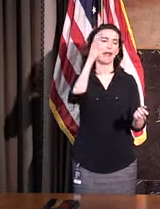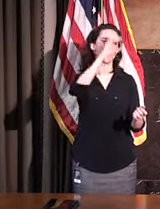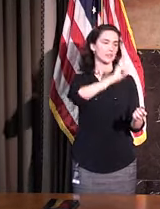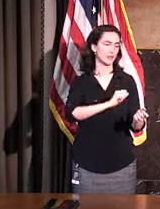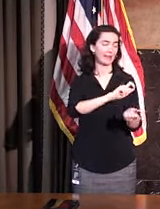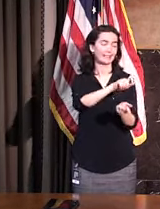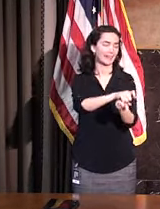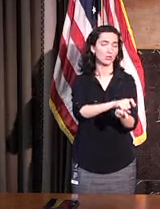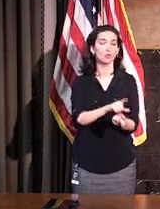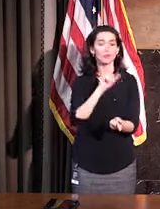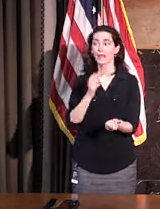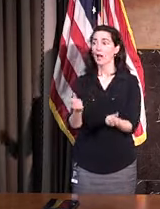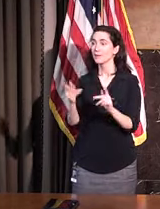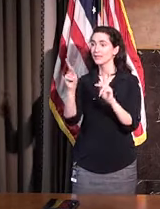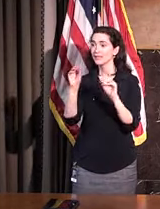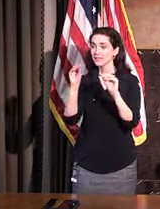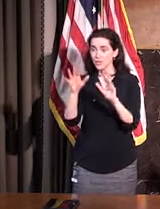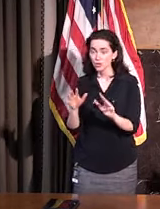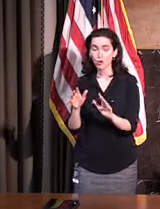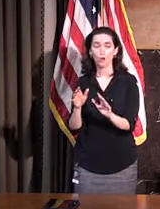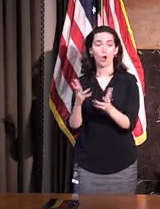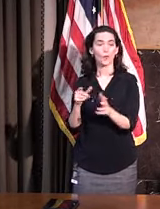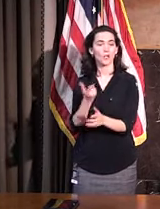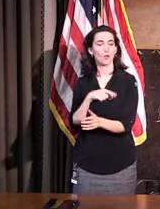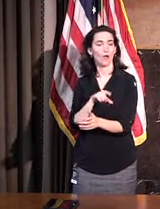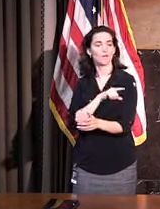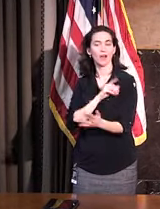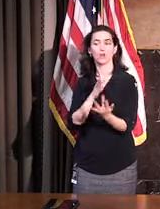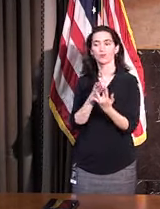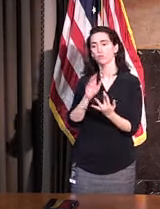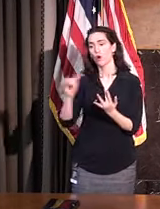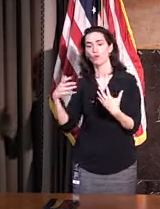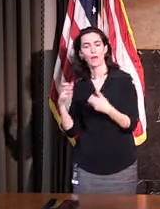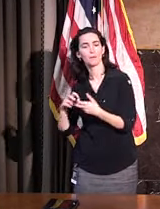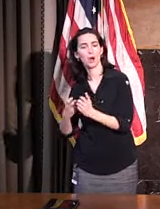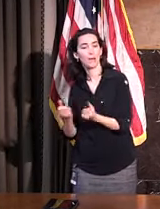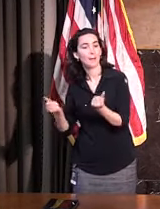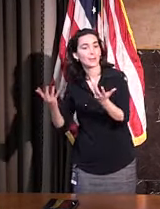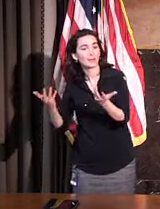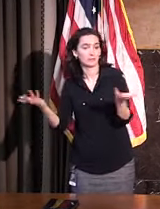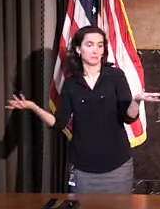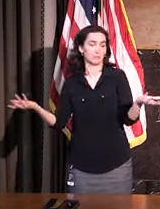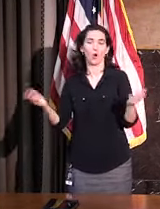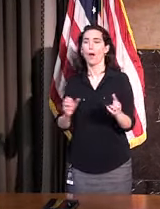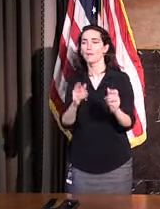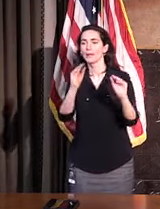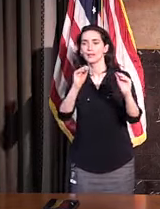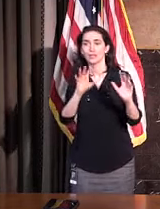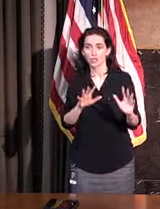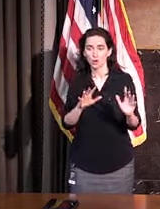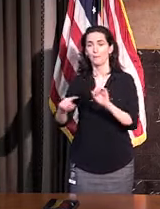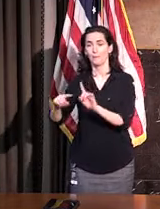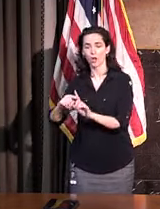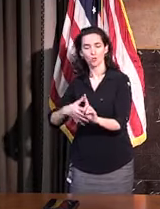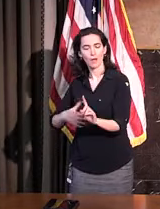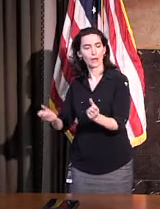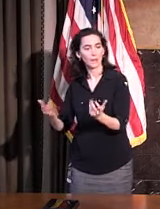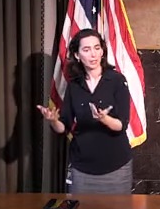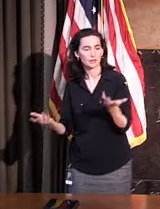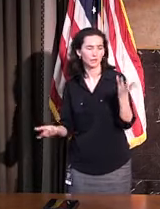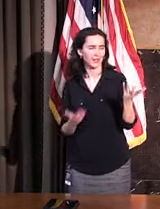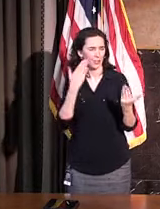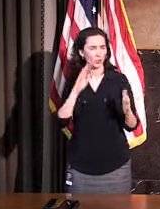many teachers were also eligible through a health condition, for example, or pregnant, or anything else that would make them eligible. So